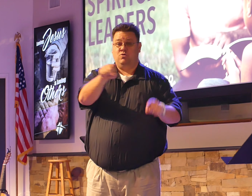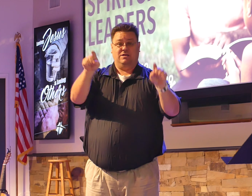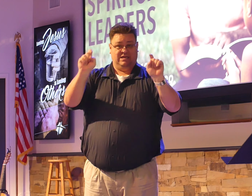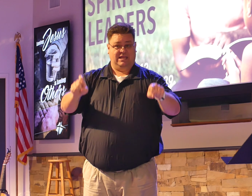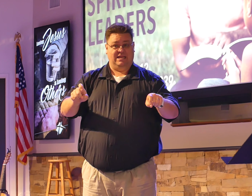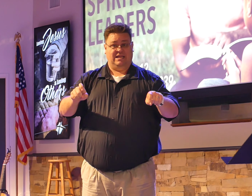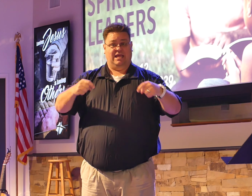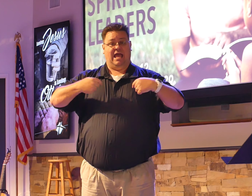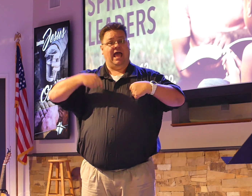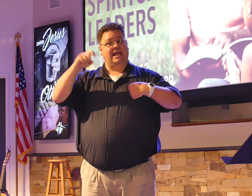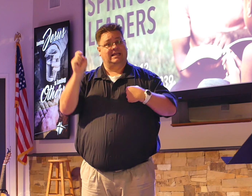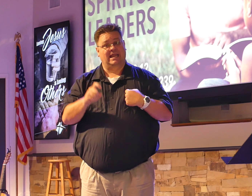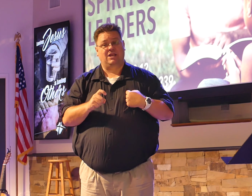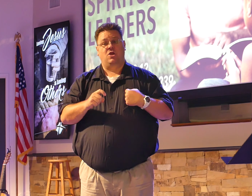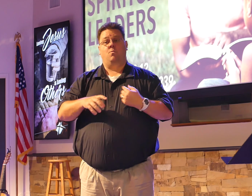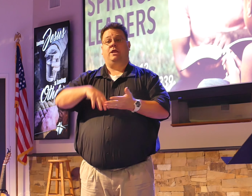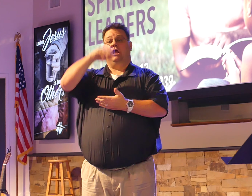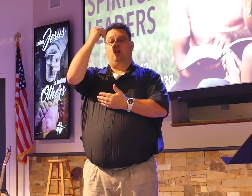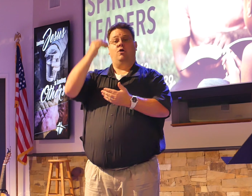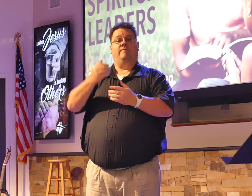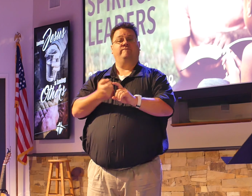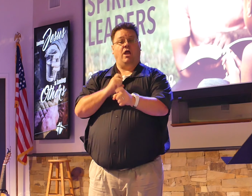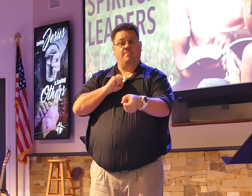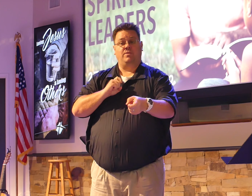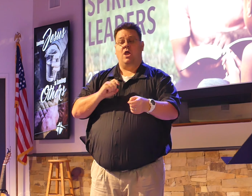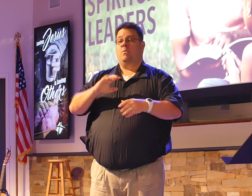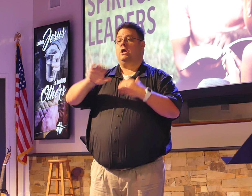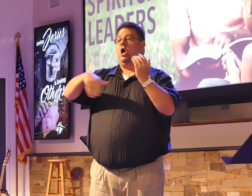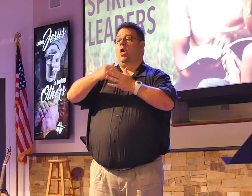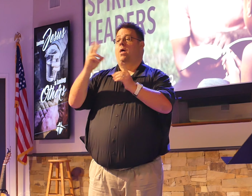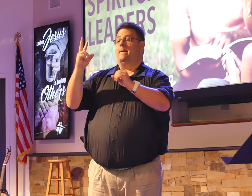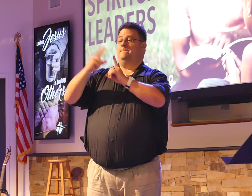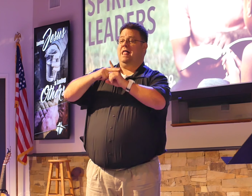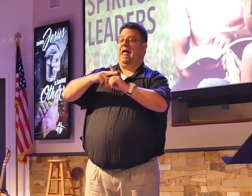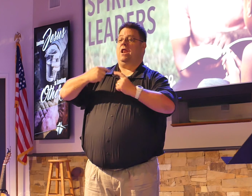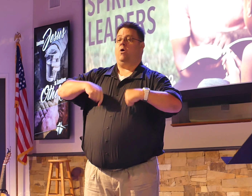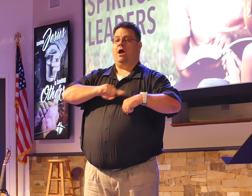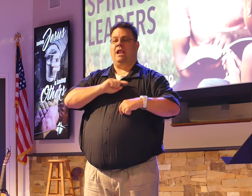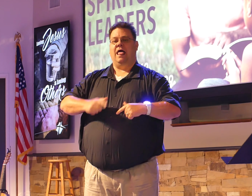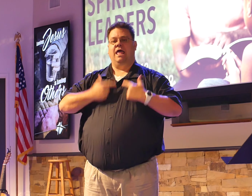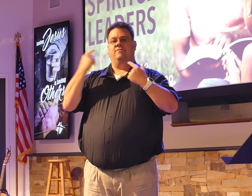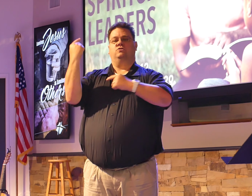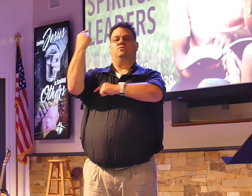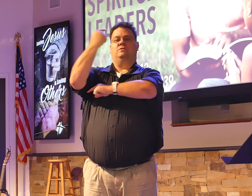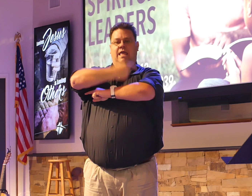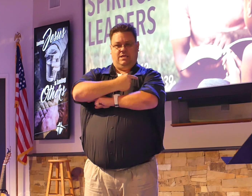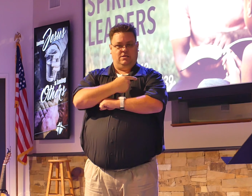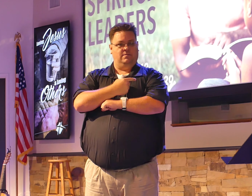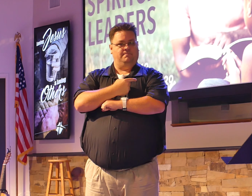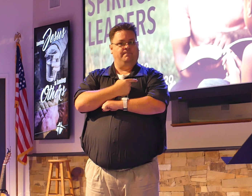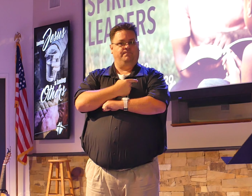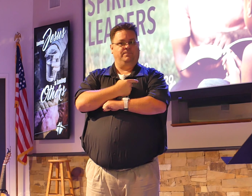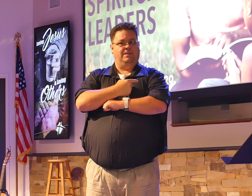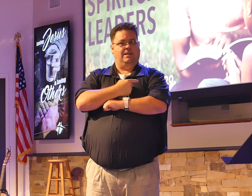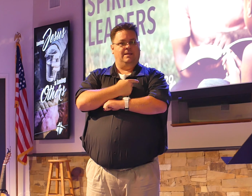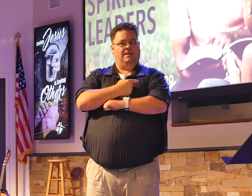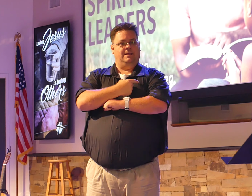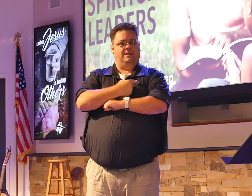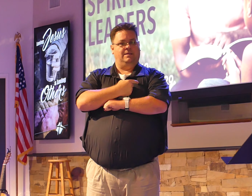from. This is something that every one of us can apply to our life today, right now, today. And so I want to give you,